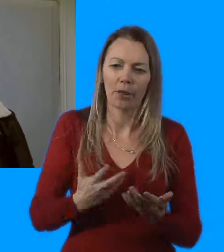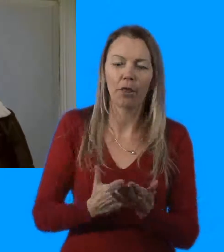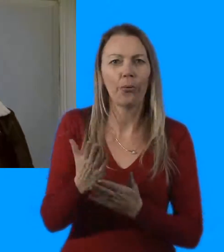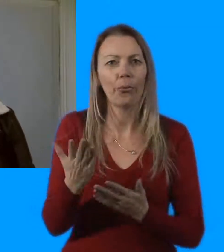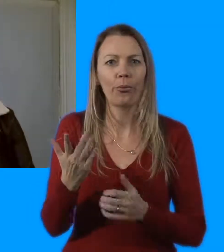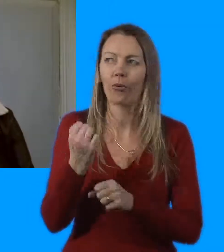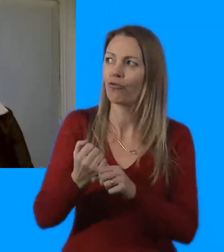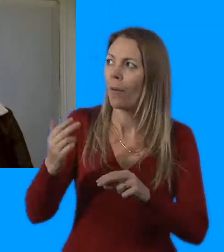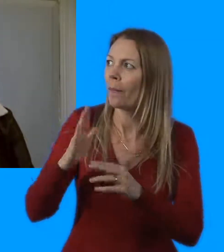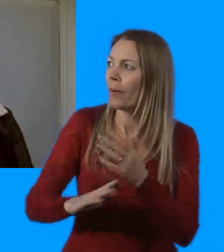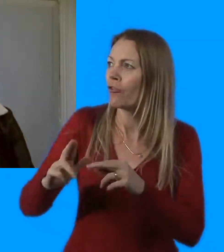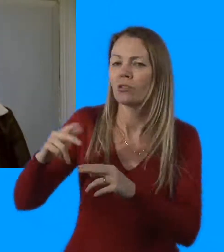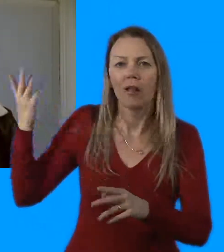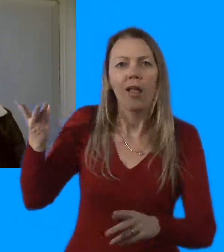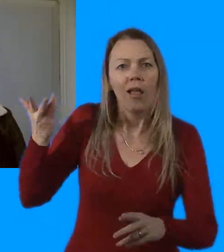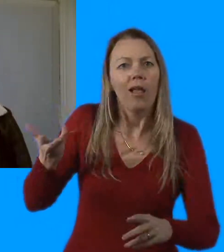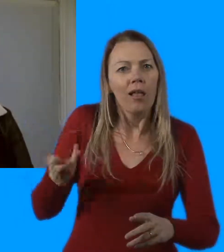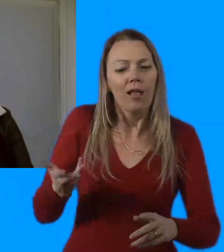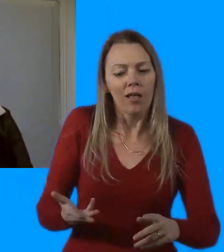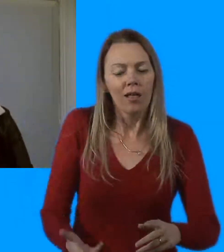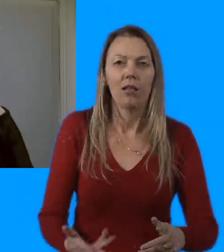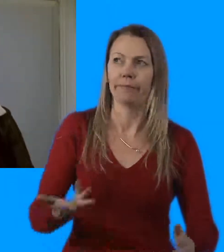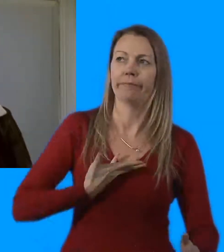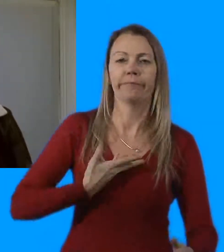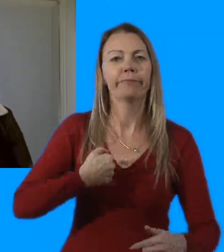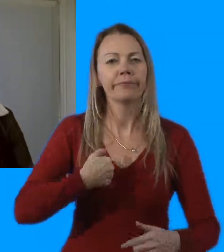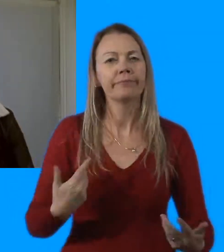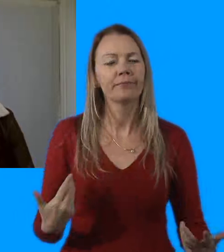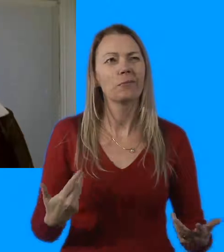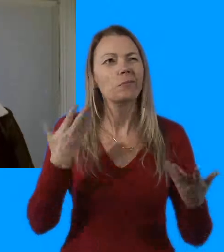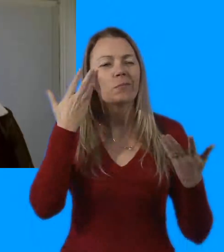happened to come on and come through people's generations and through people's families.